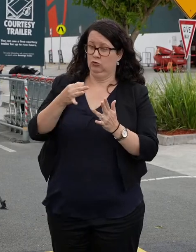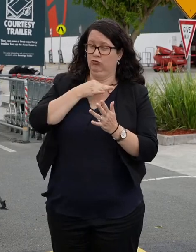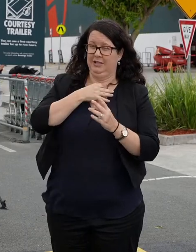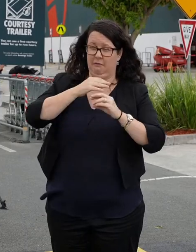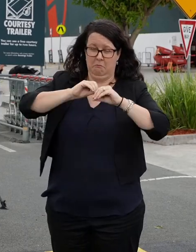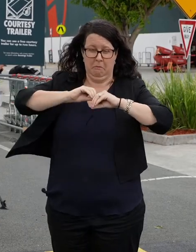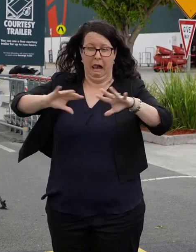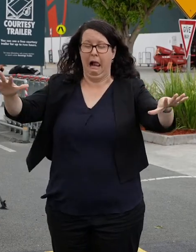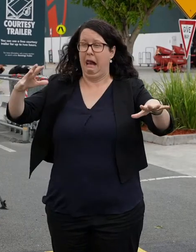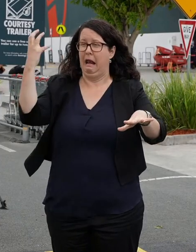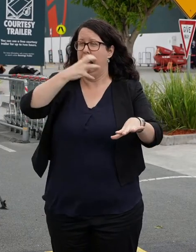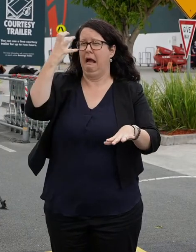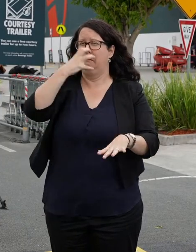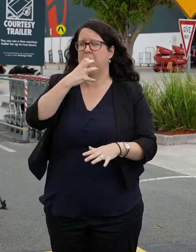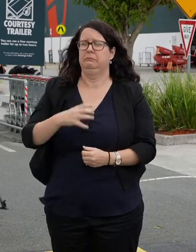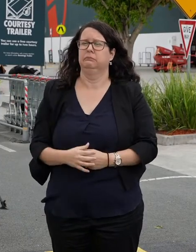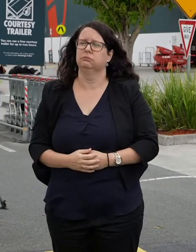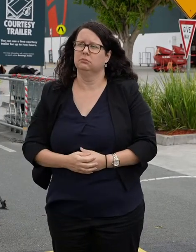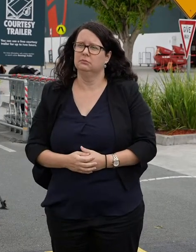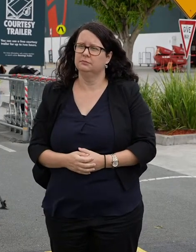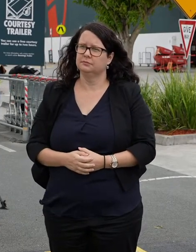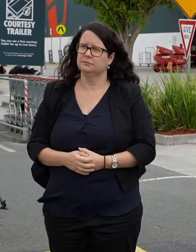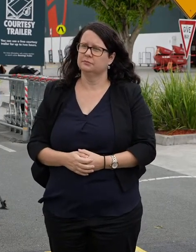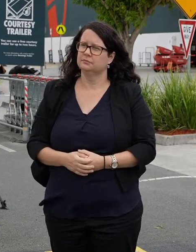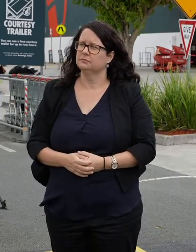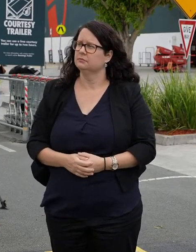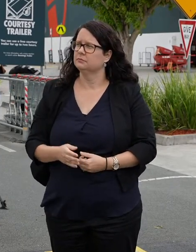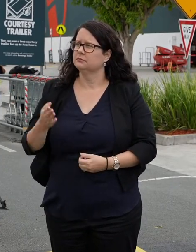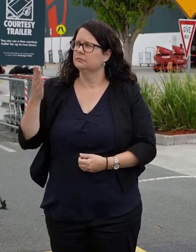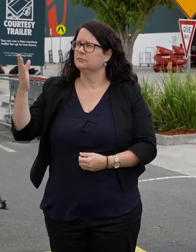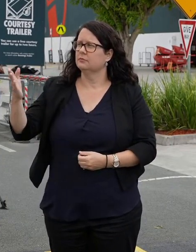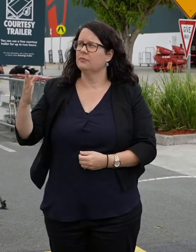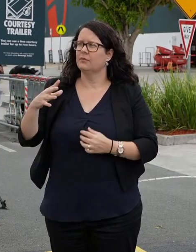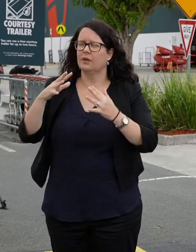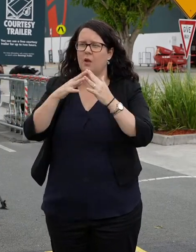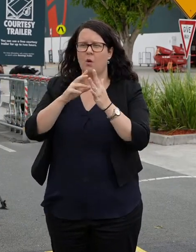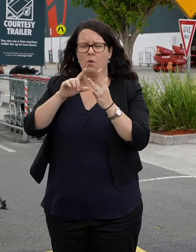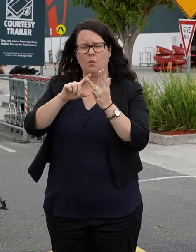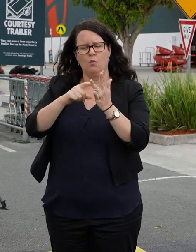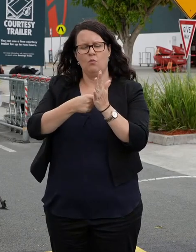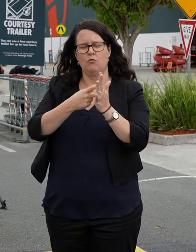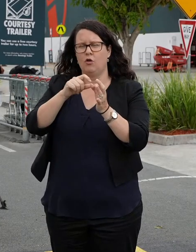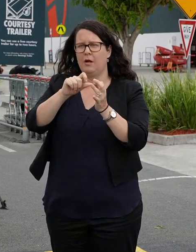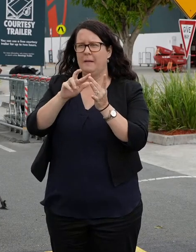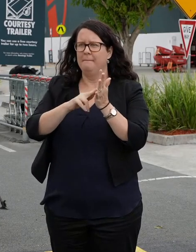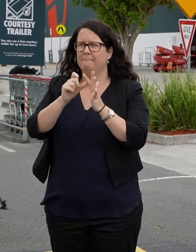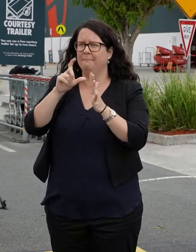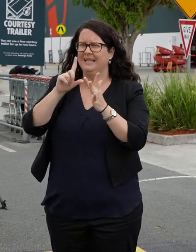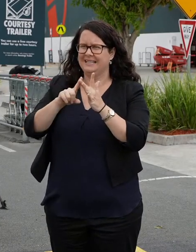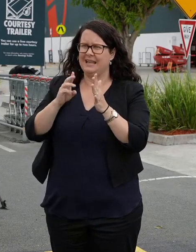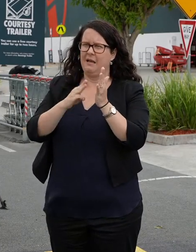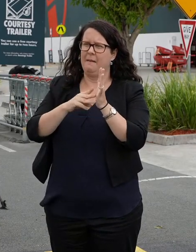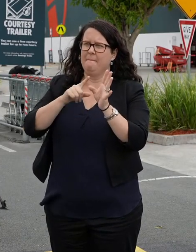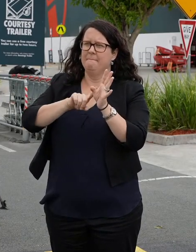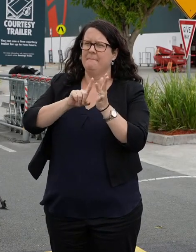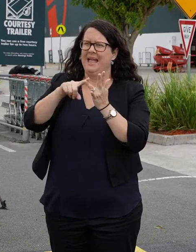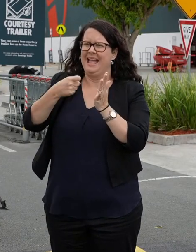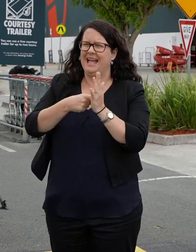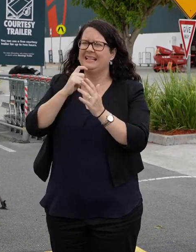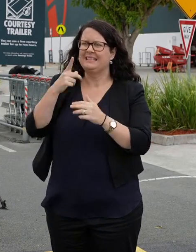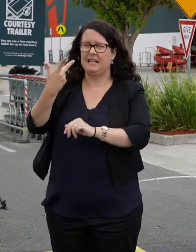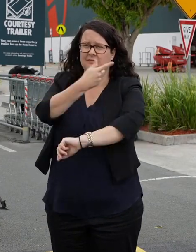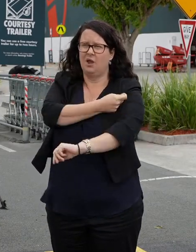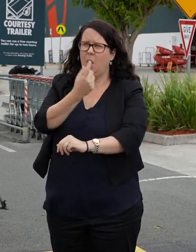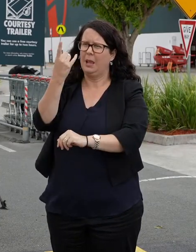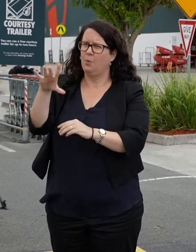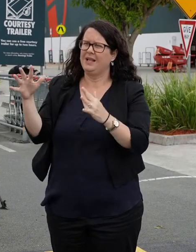the community and for this virus to spread. Minister, the Warrabinda Mayor says Queensland Health is only administering jabs once a week. He wants it happening every